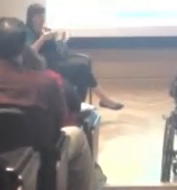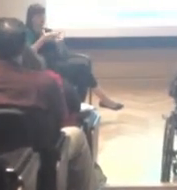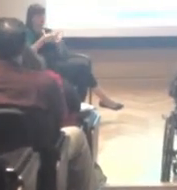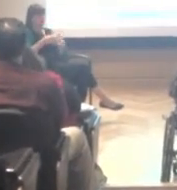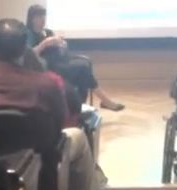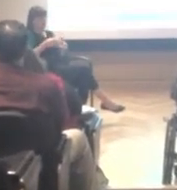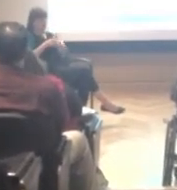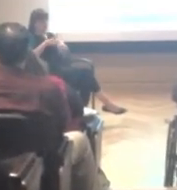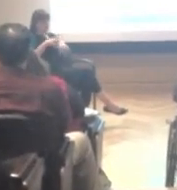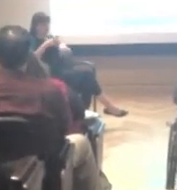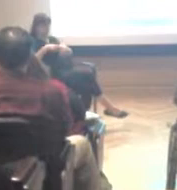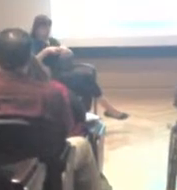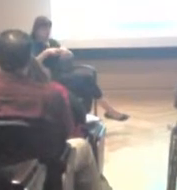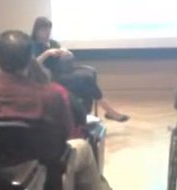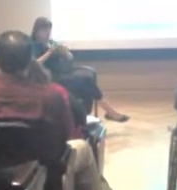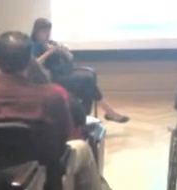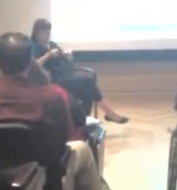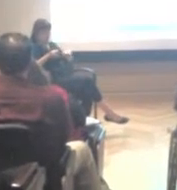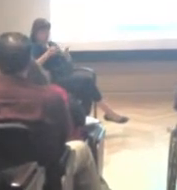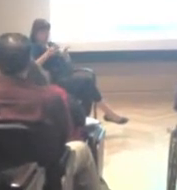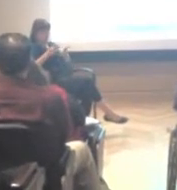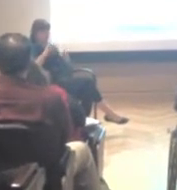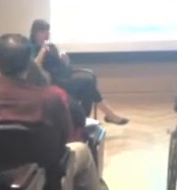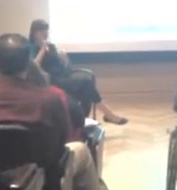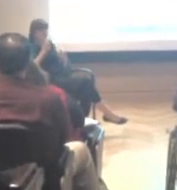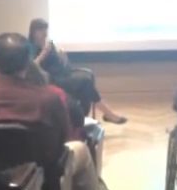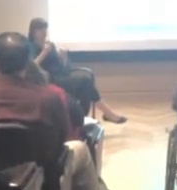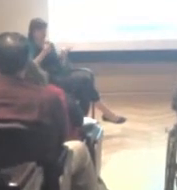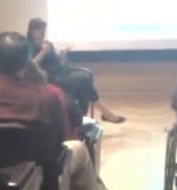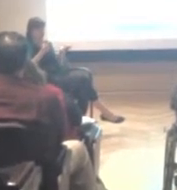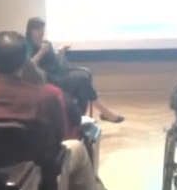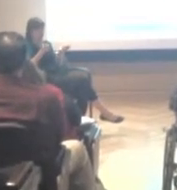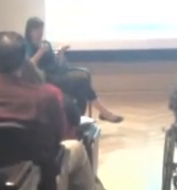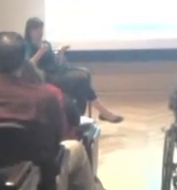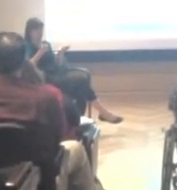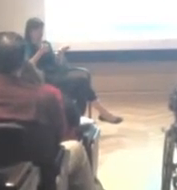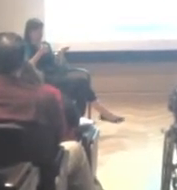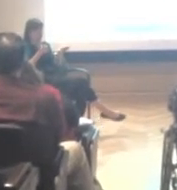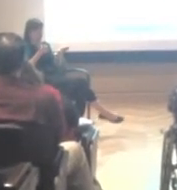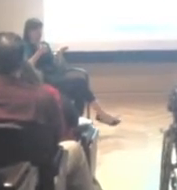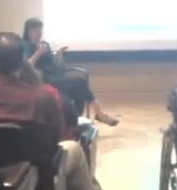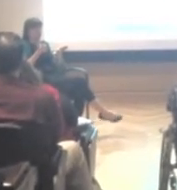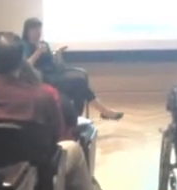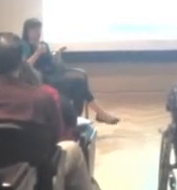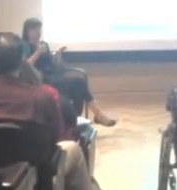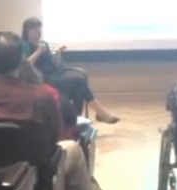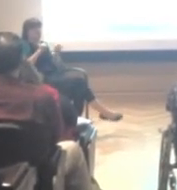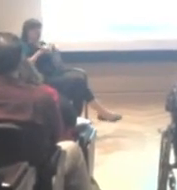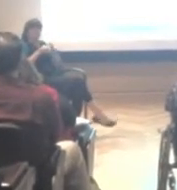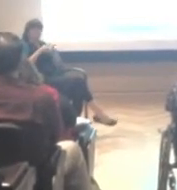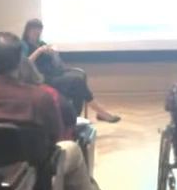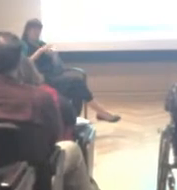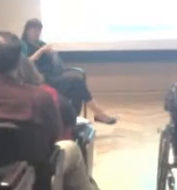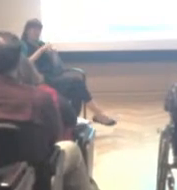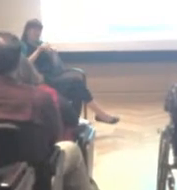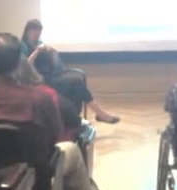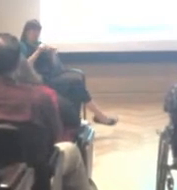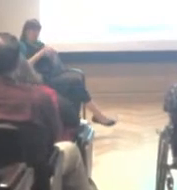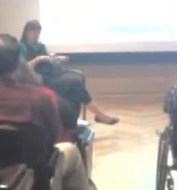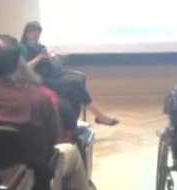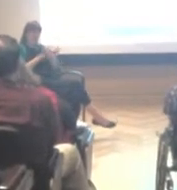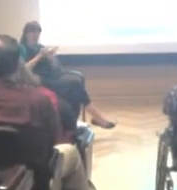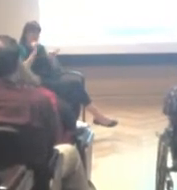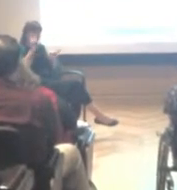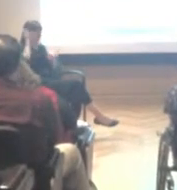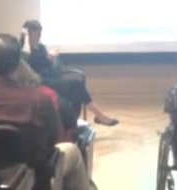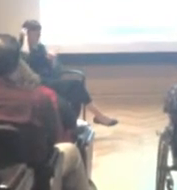up. So you cut the side streets out, and the side streets, even though they're side streets, they're still important. And when we pull these